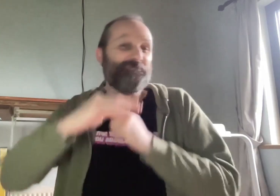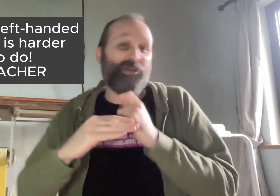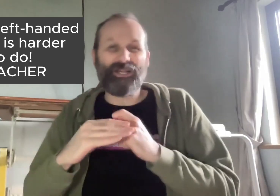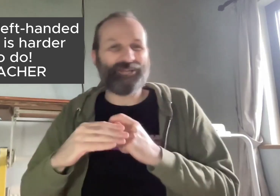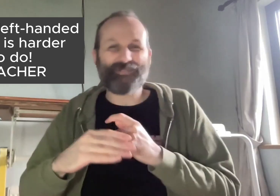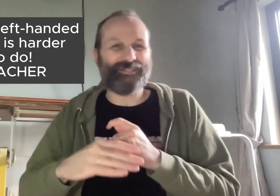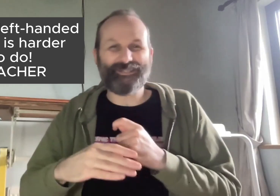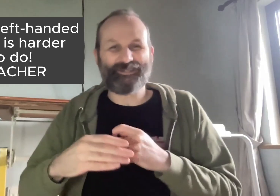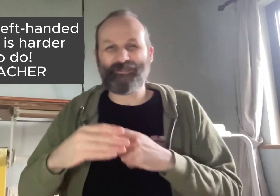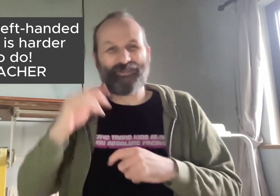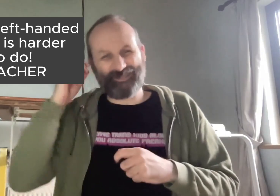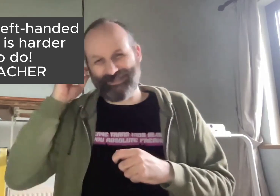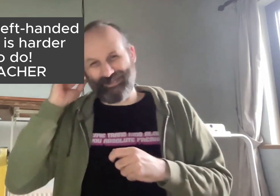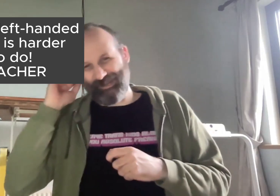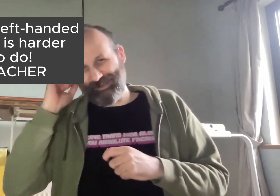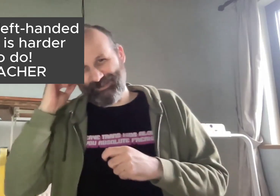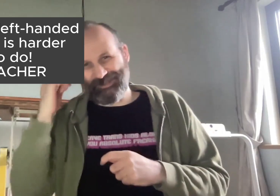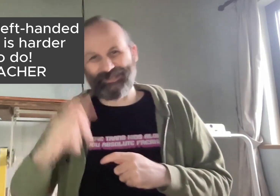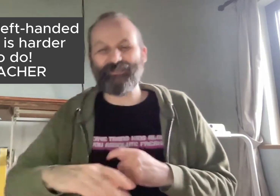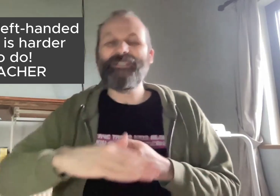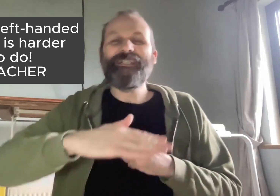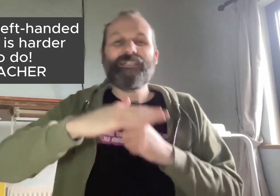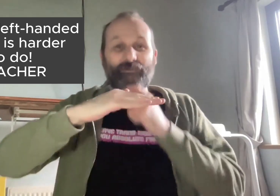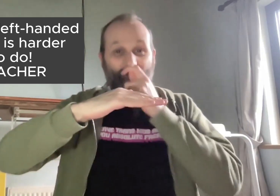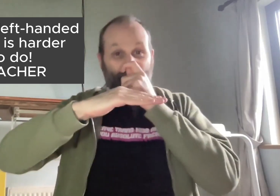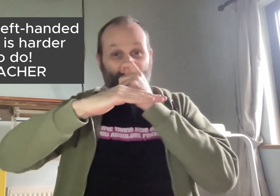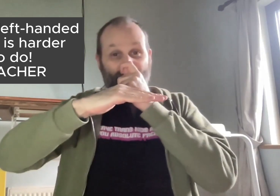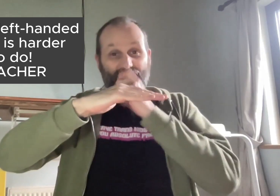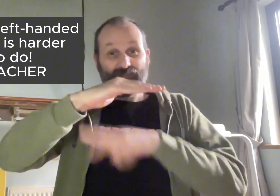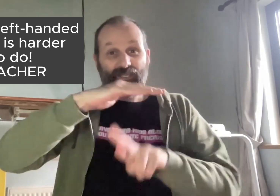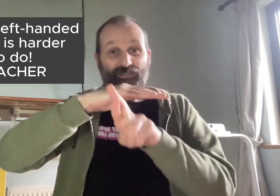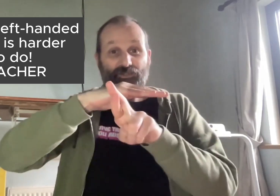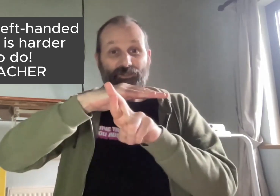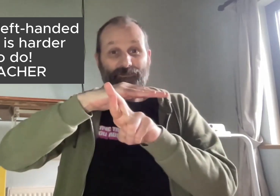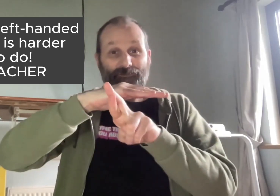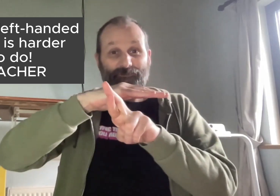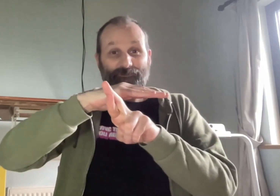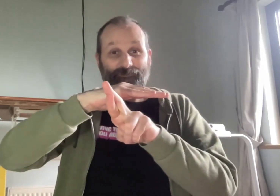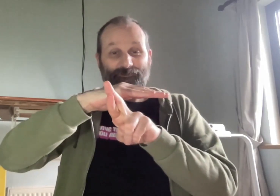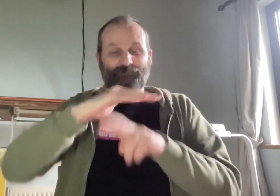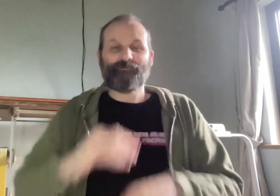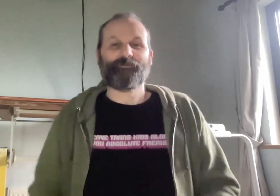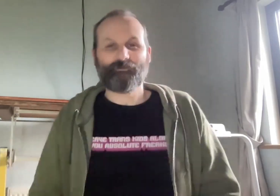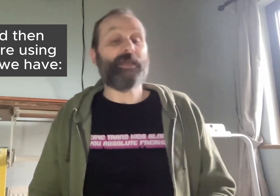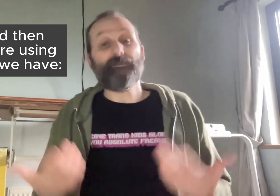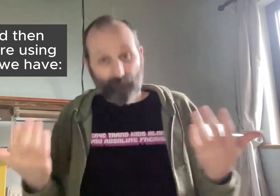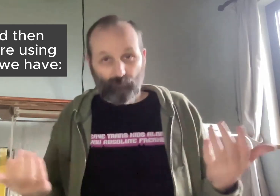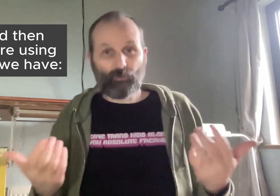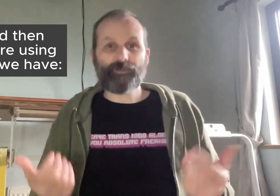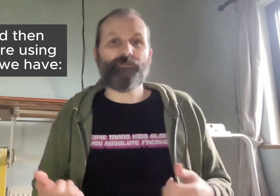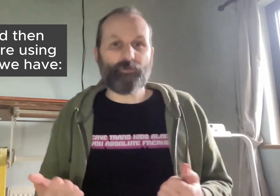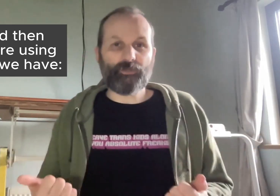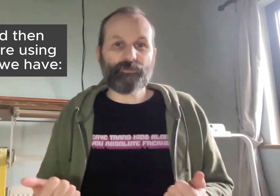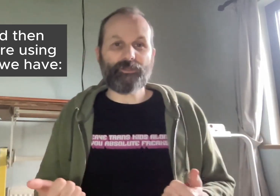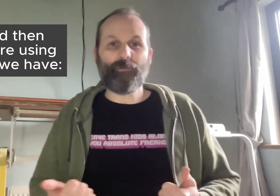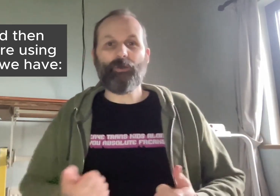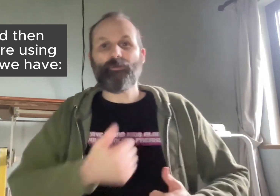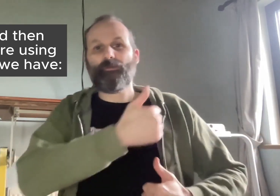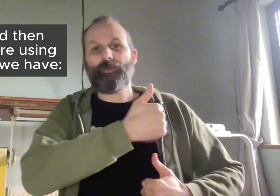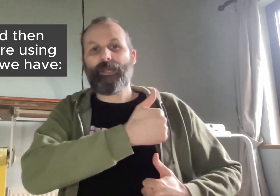I'm not left-handed, so this is harder to do. Teacher. And then, of course, if we're using both, we